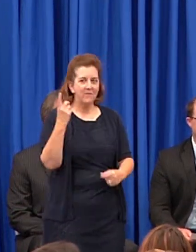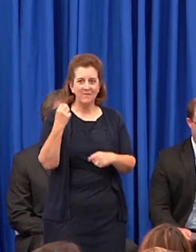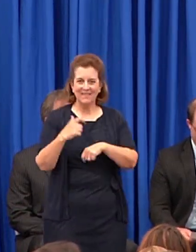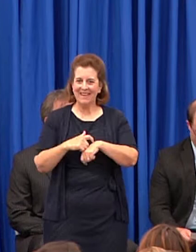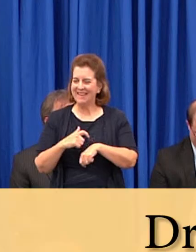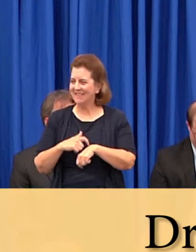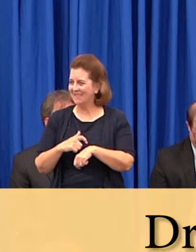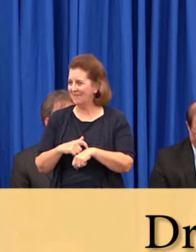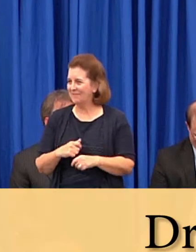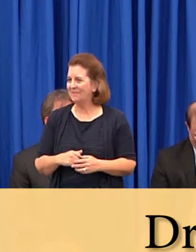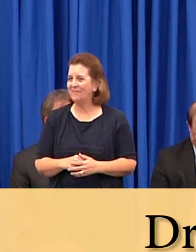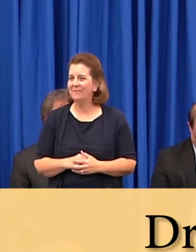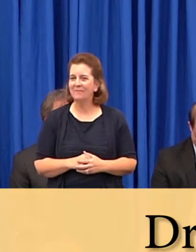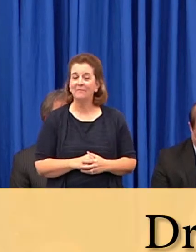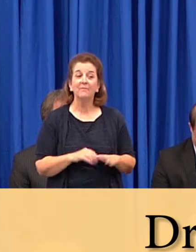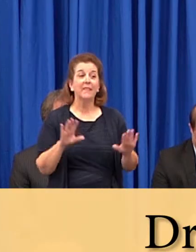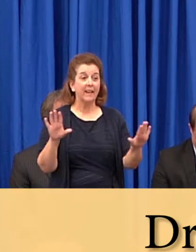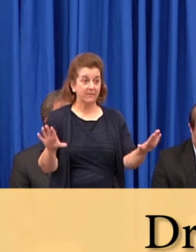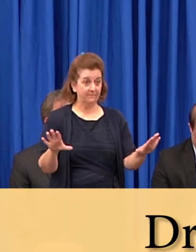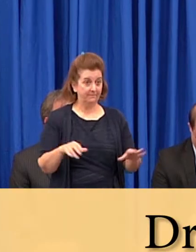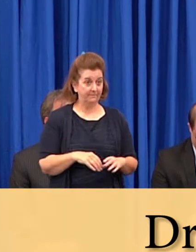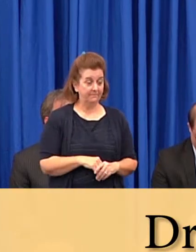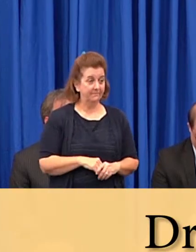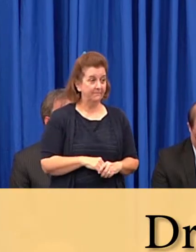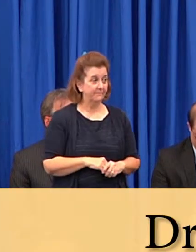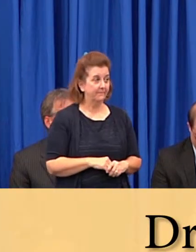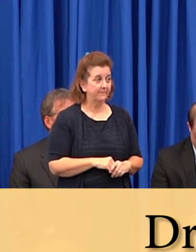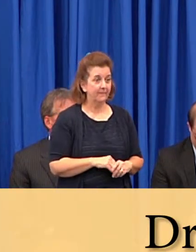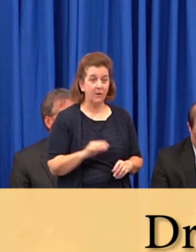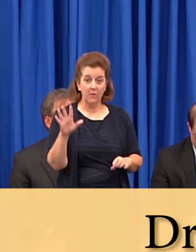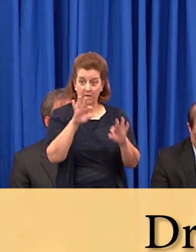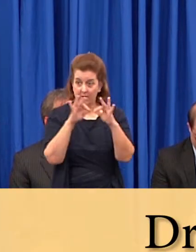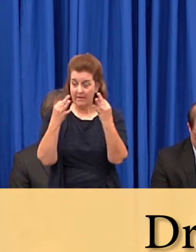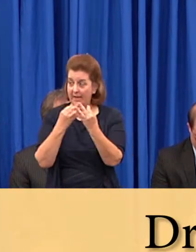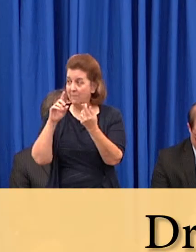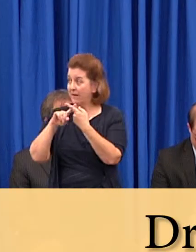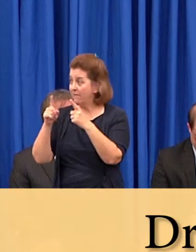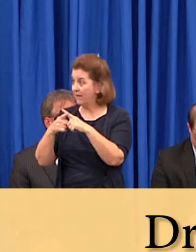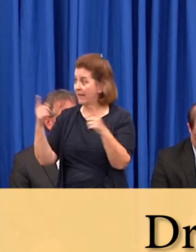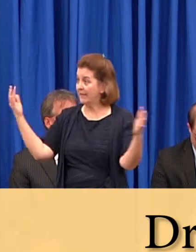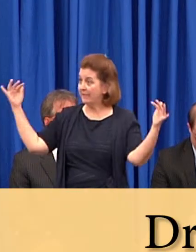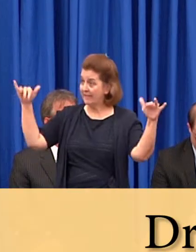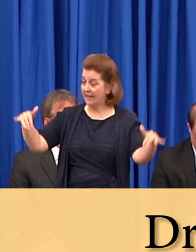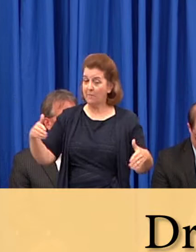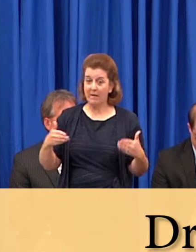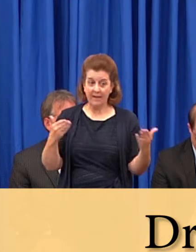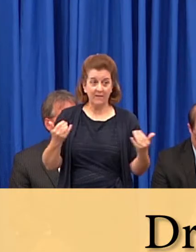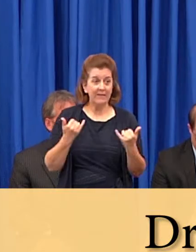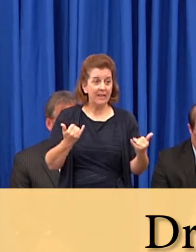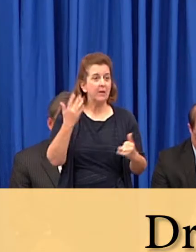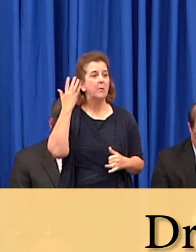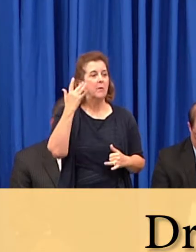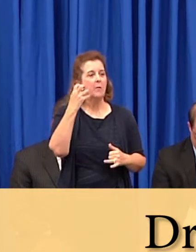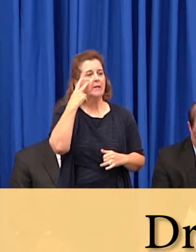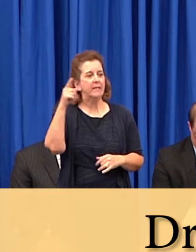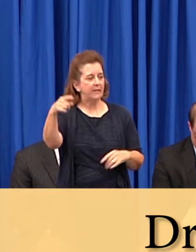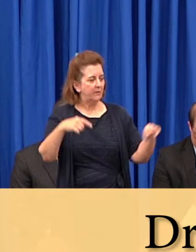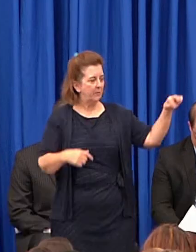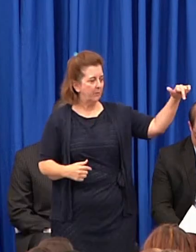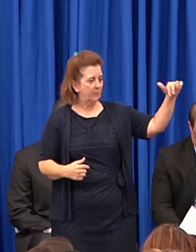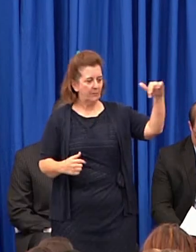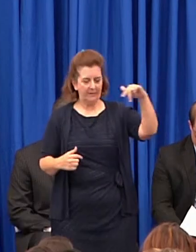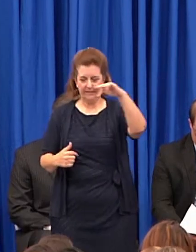Time. Now, for the reason your family and friends have come to join us today is to see you walk across this